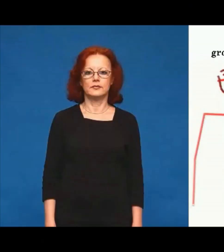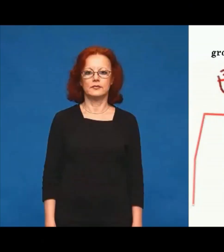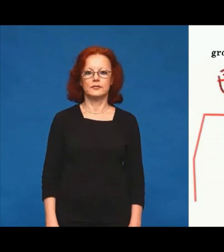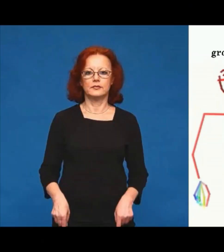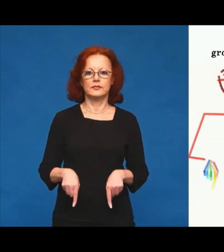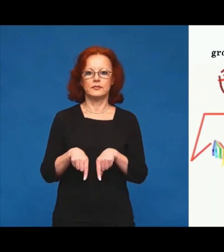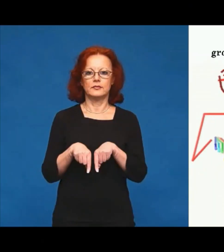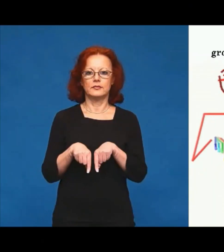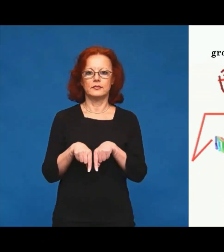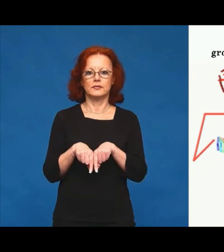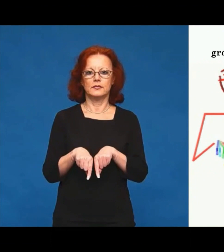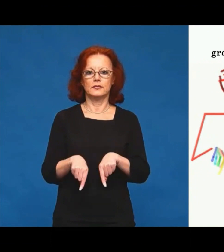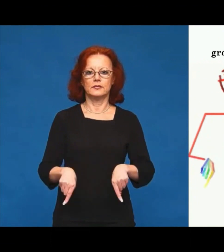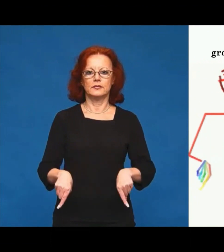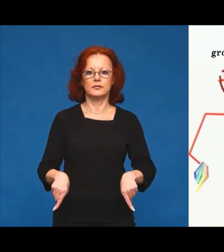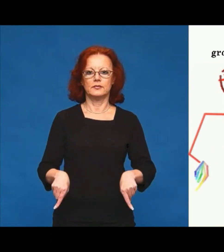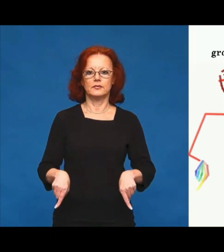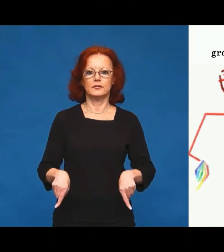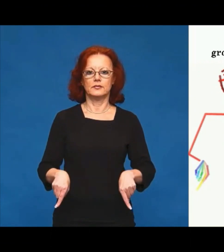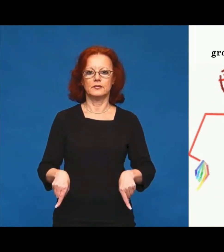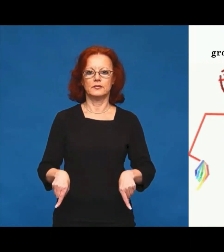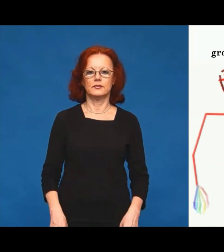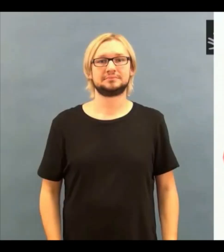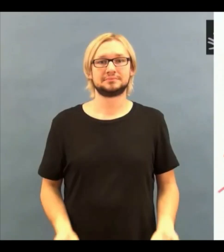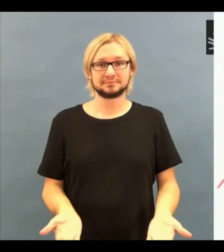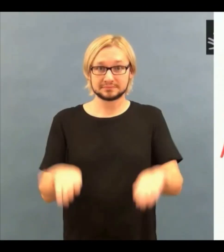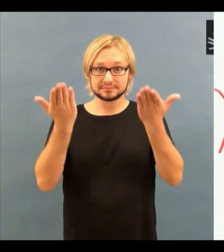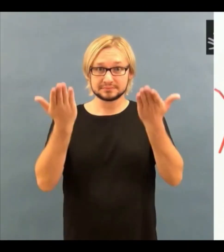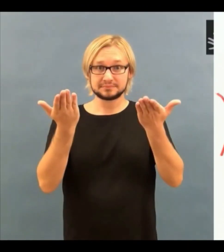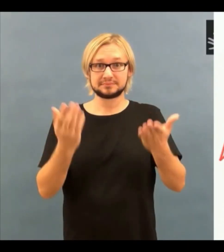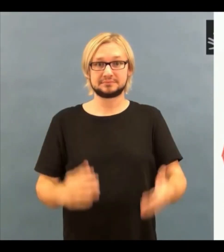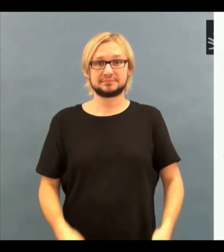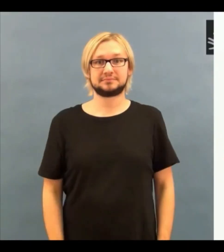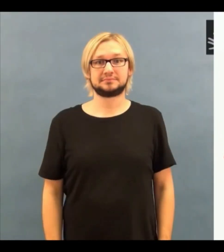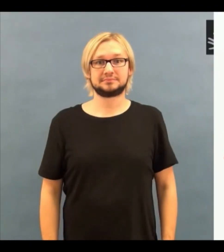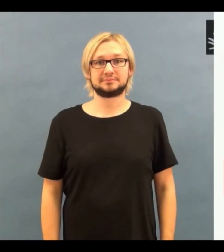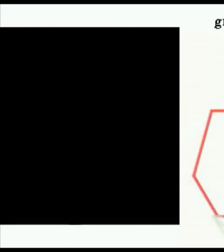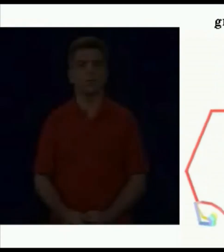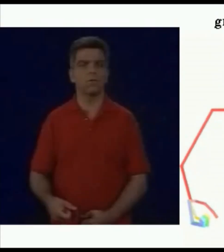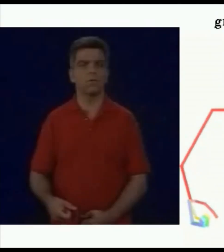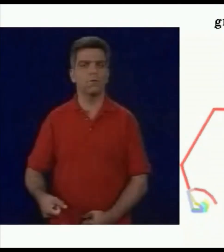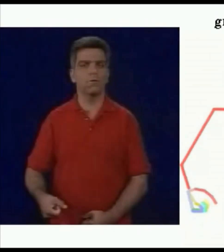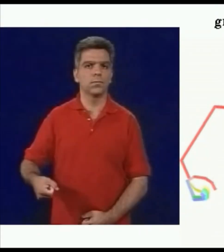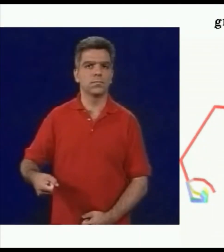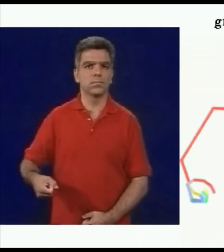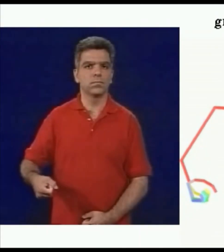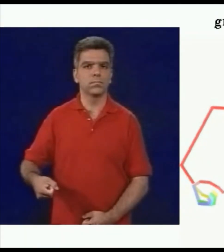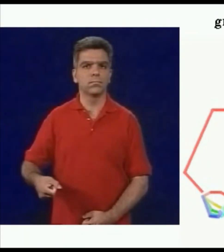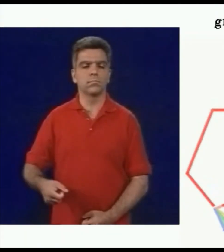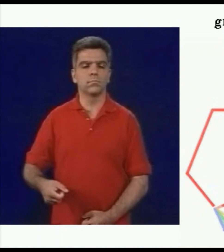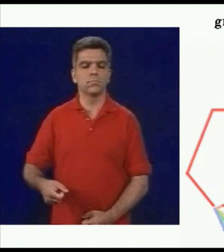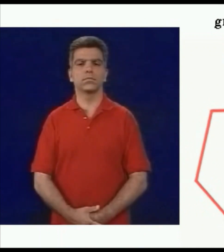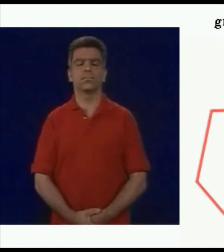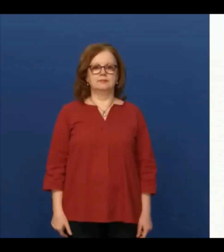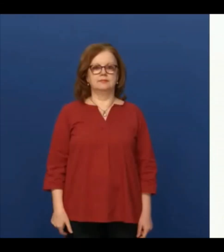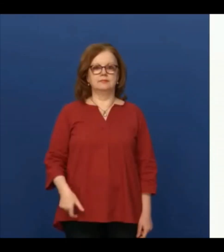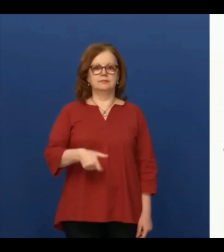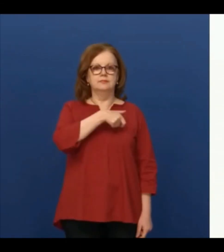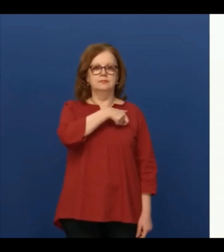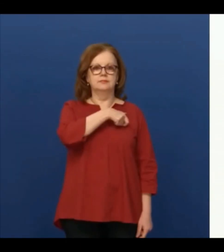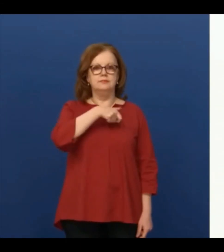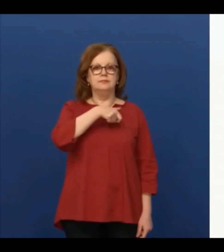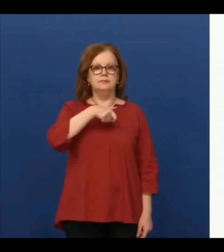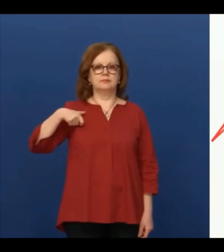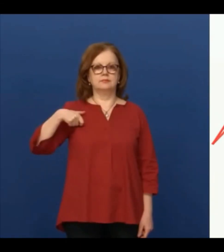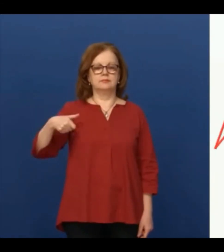Some results of our model are presented here. The leftmost video is the original video, the middle one is the ground tooth pose as extracted